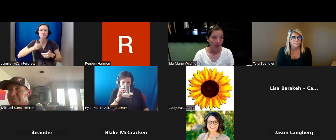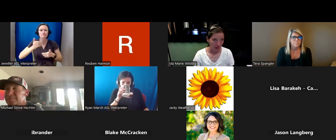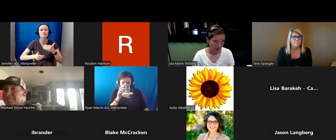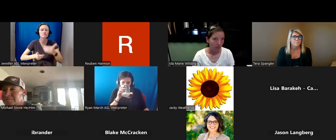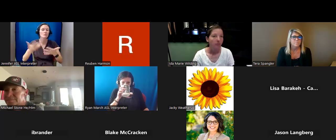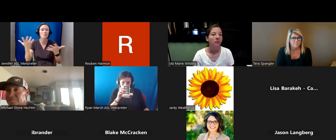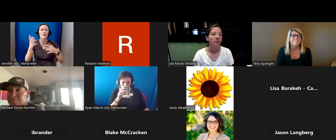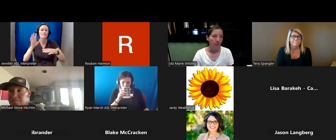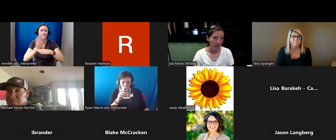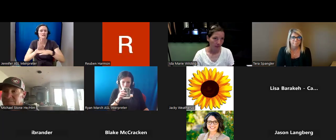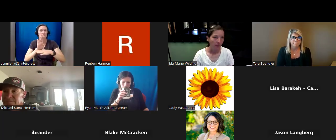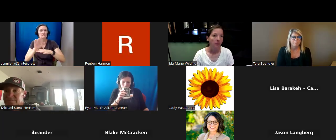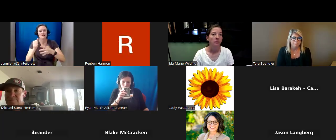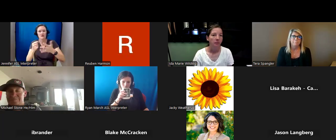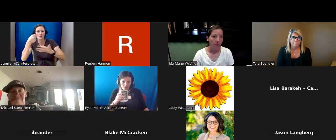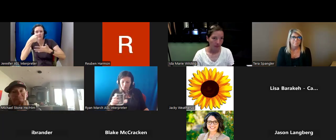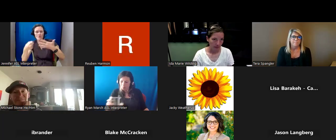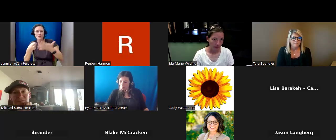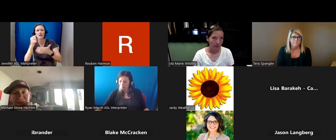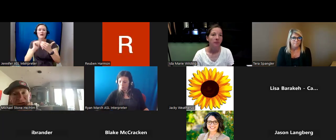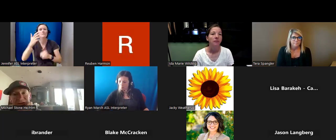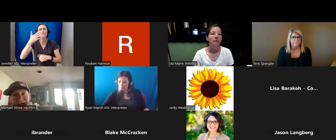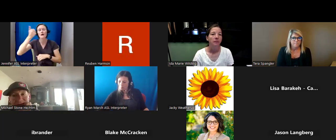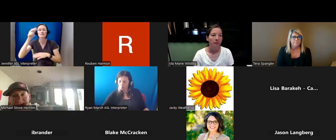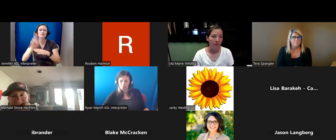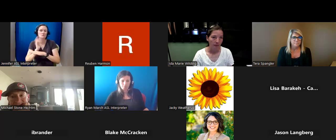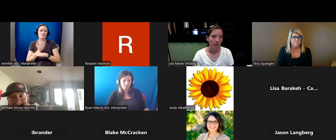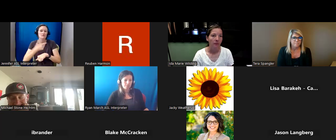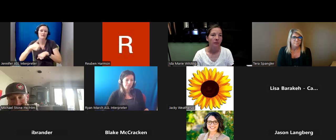to prioritize how to use that time.